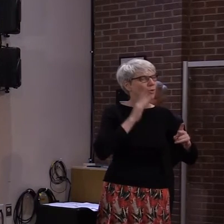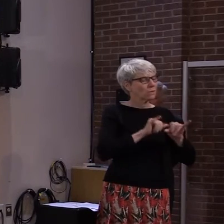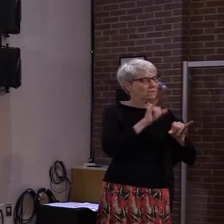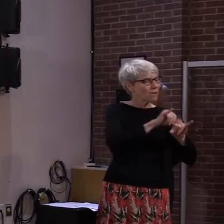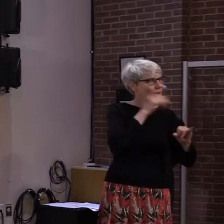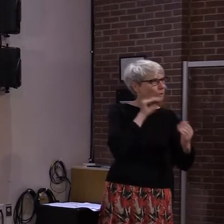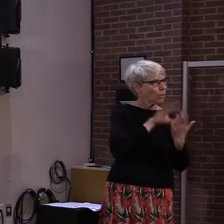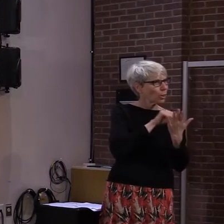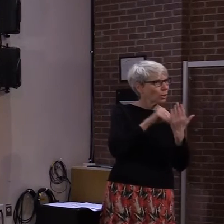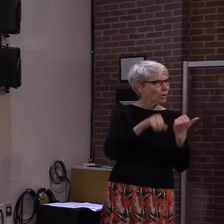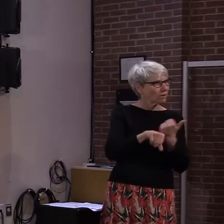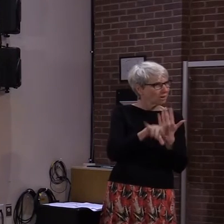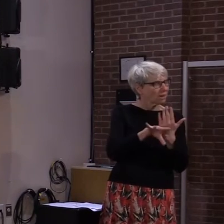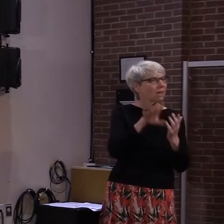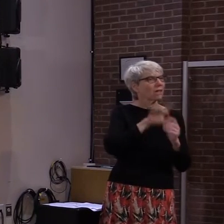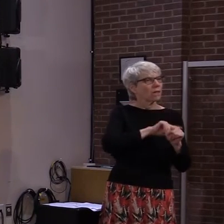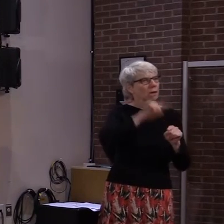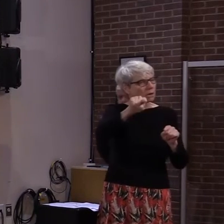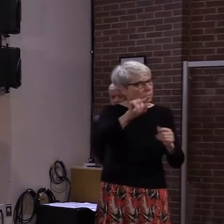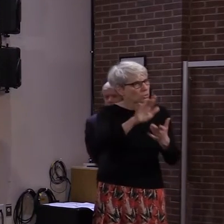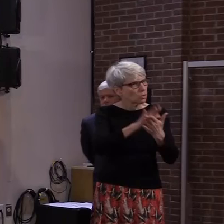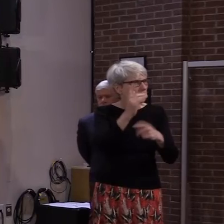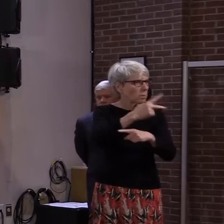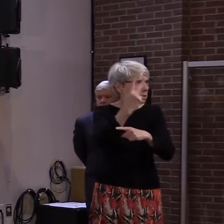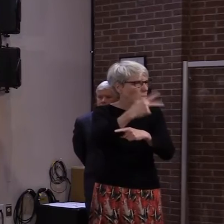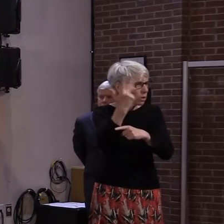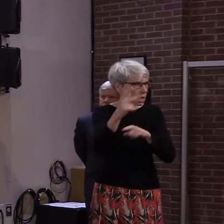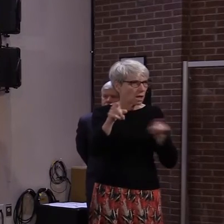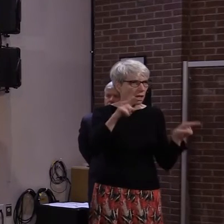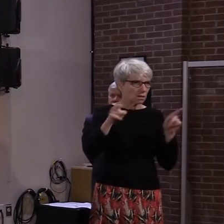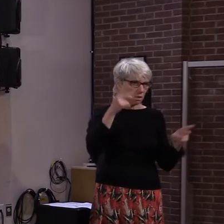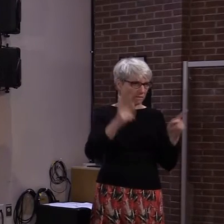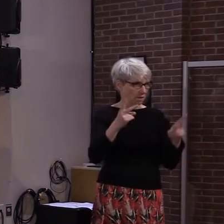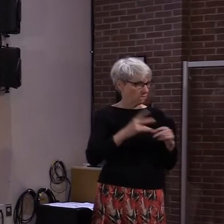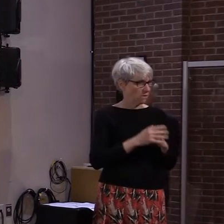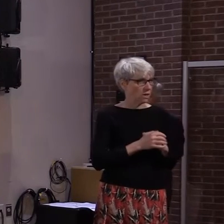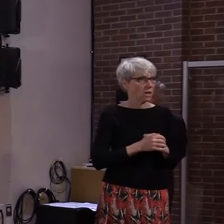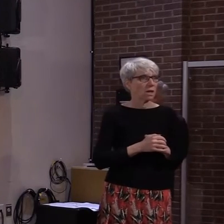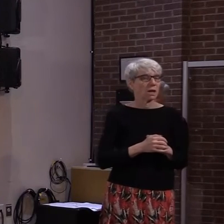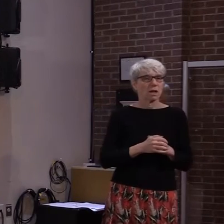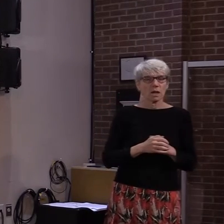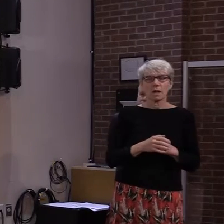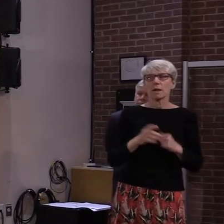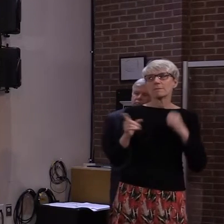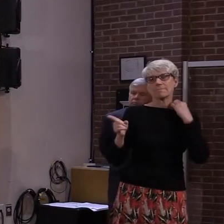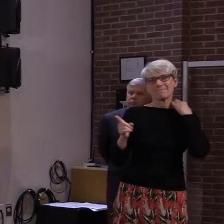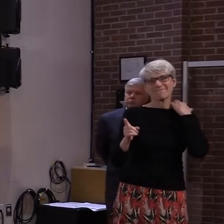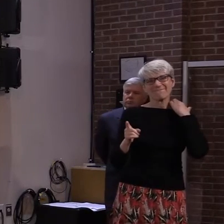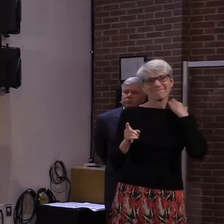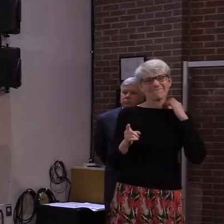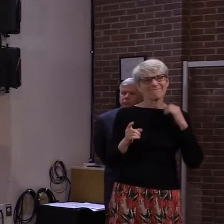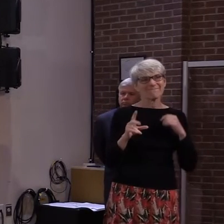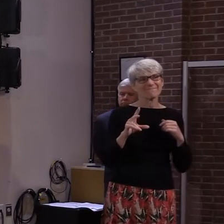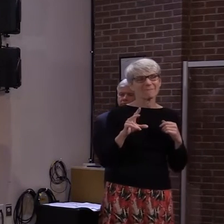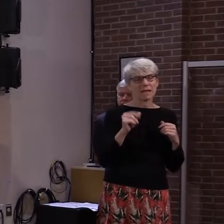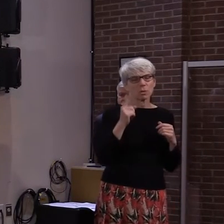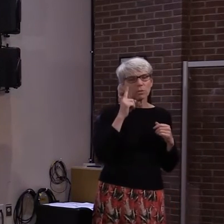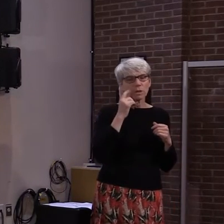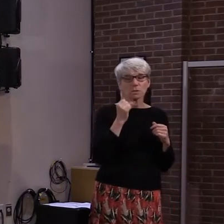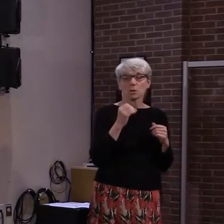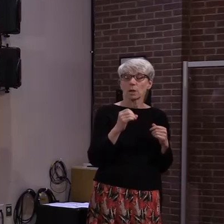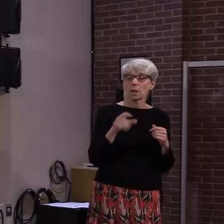I might refer to Secretary French. I wouldn't say the data backs that up, but Secretary French?